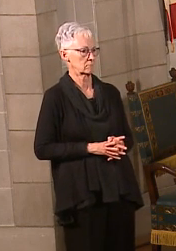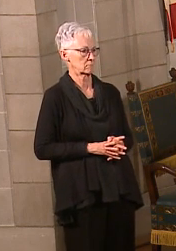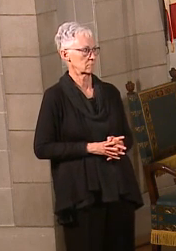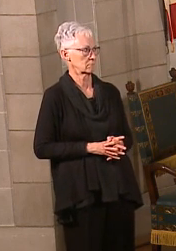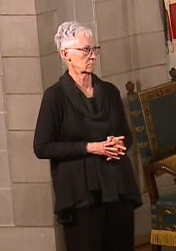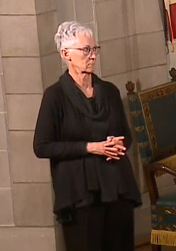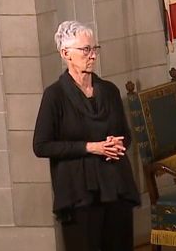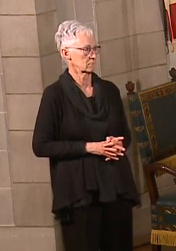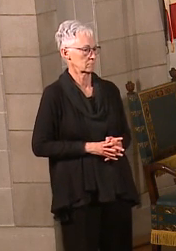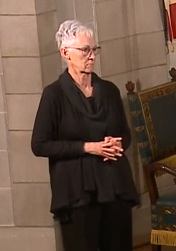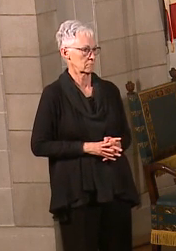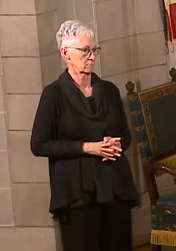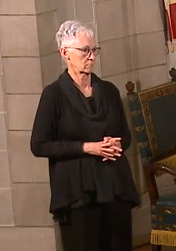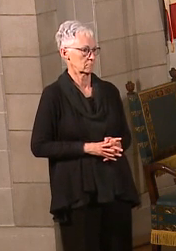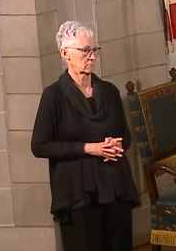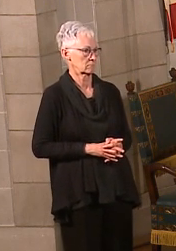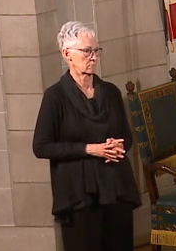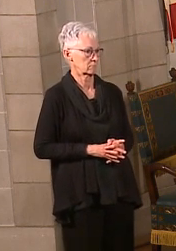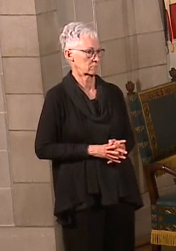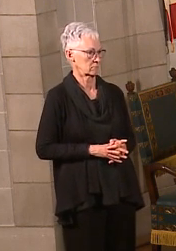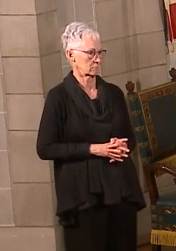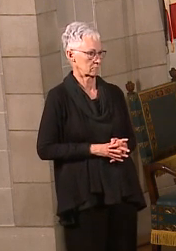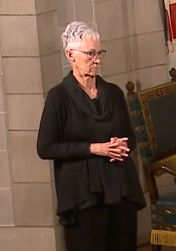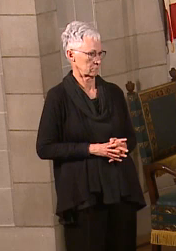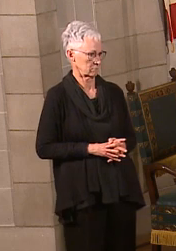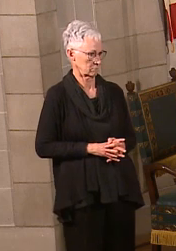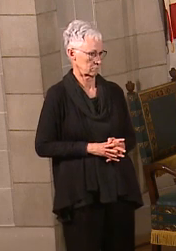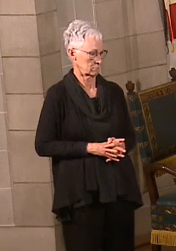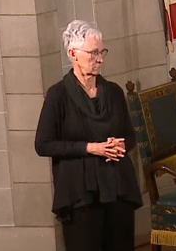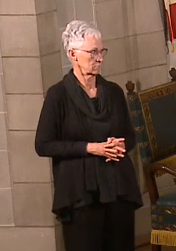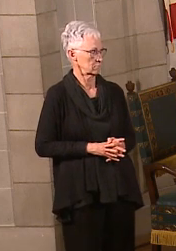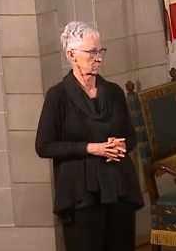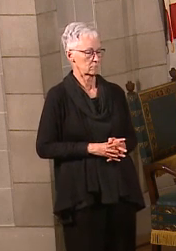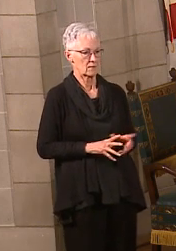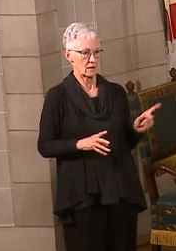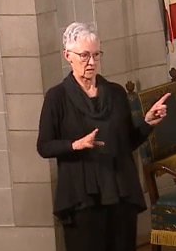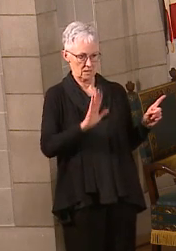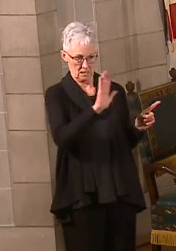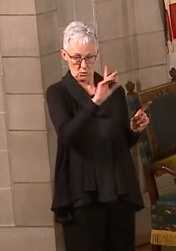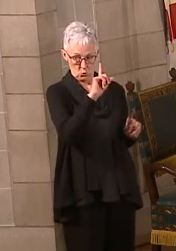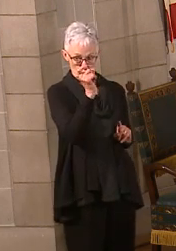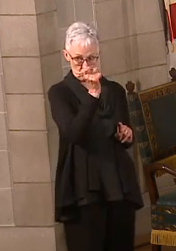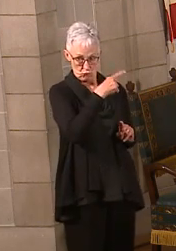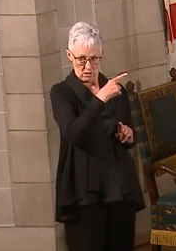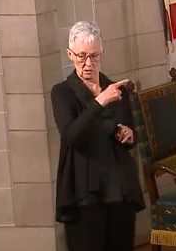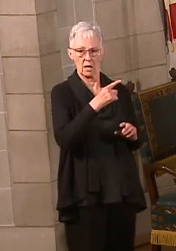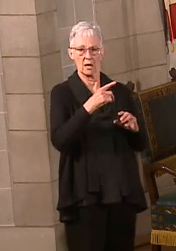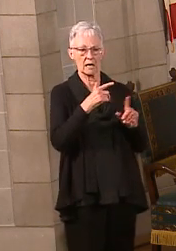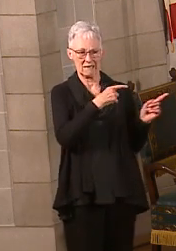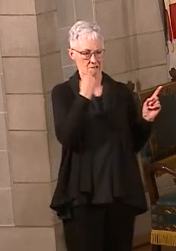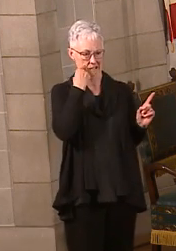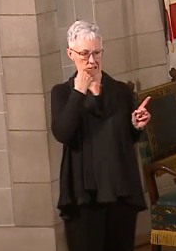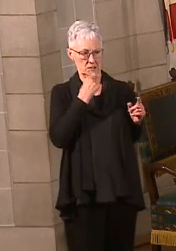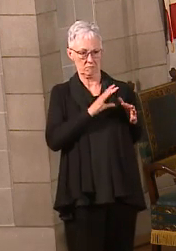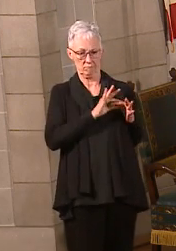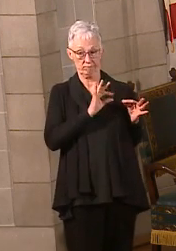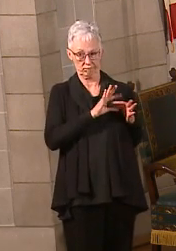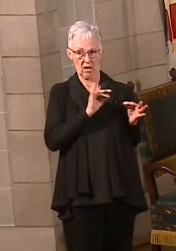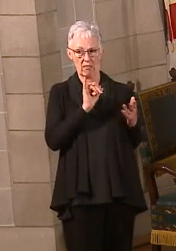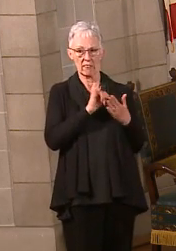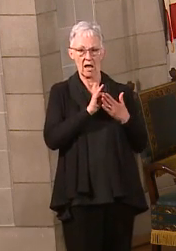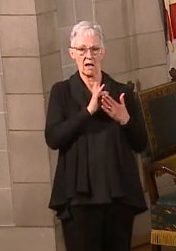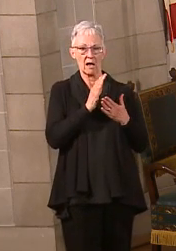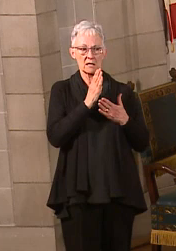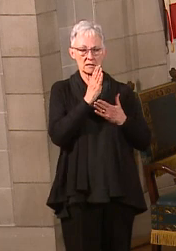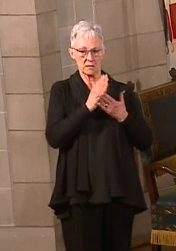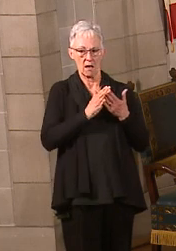well as 24-hour facilities like the regional center? Yeah, so the question was with regard to the lodging that we were talking about earlier as part of